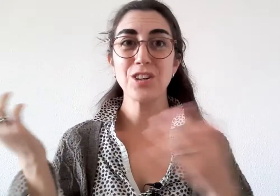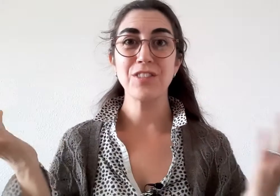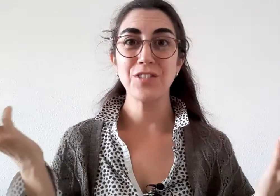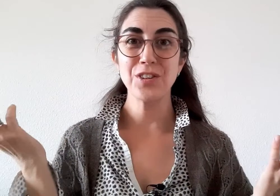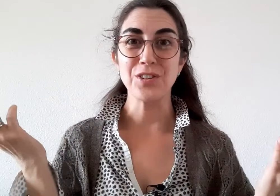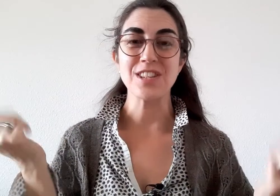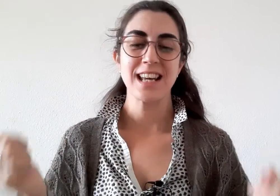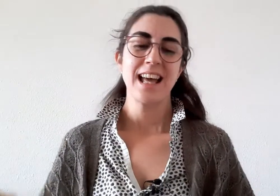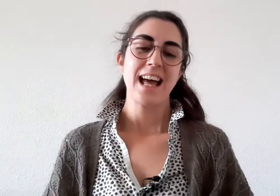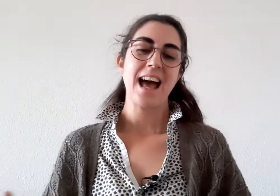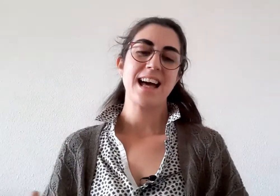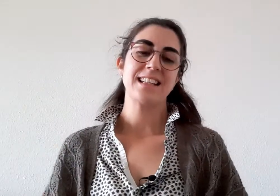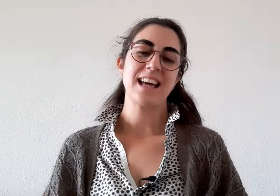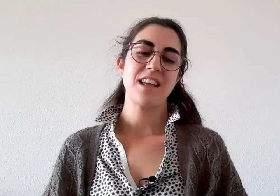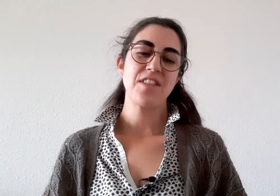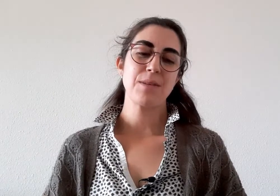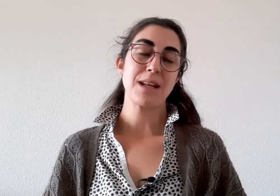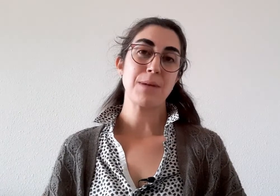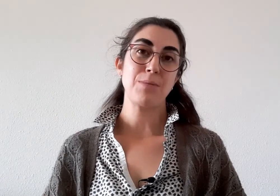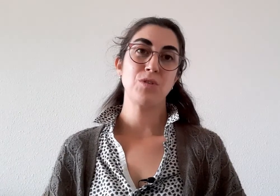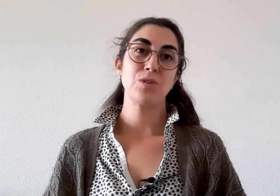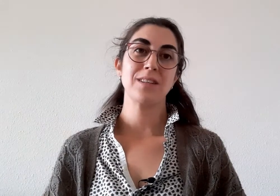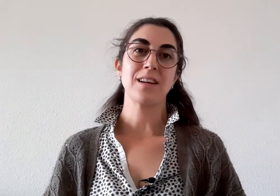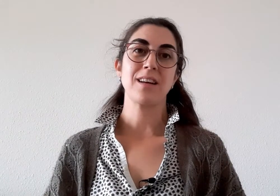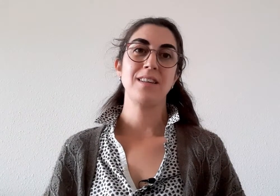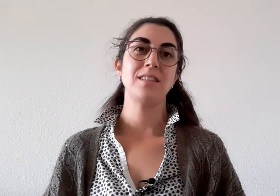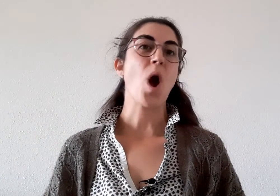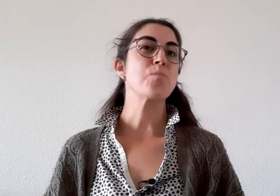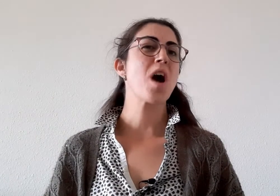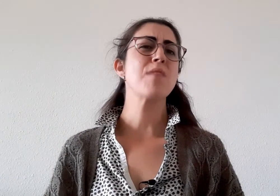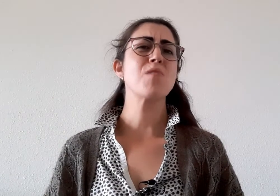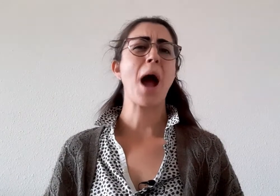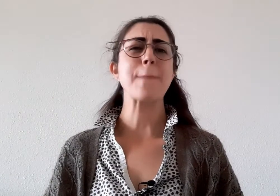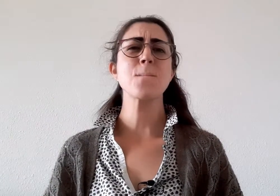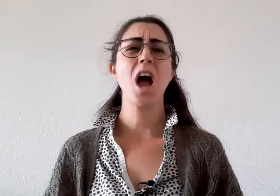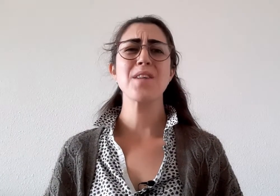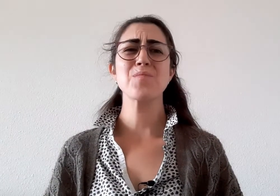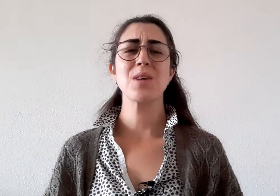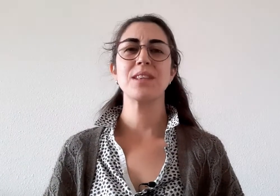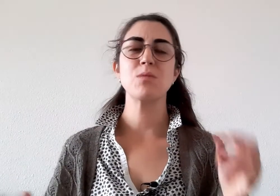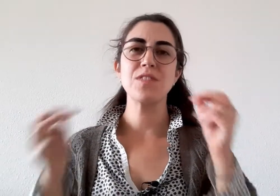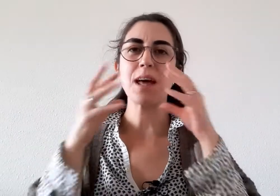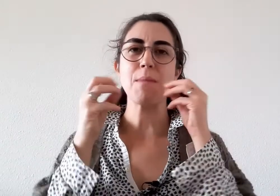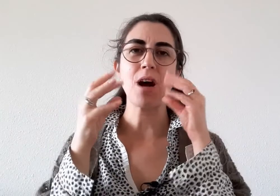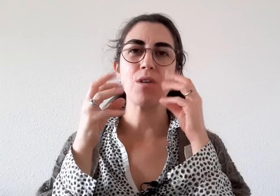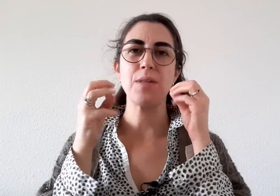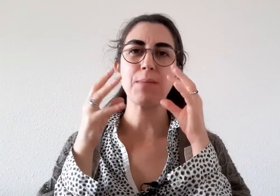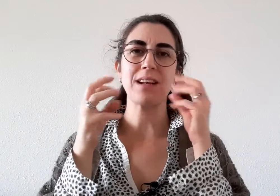looking for food. And another thing many babies do is like a kissy, when they're moving their mouth and they make like a